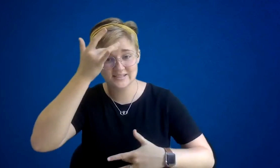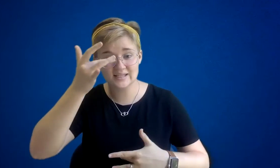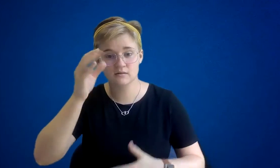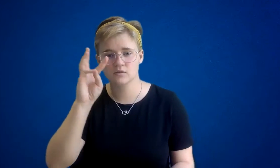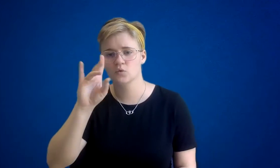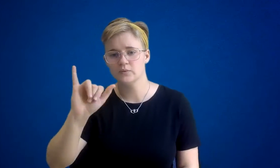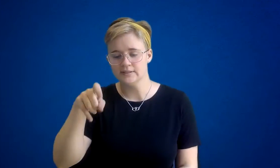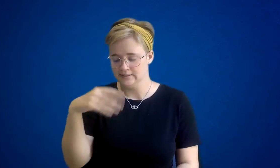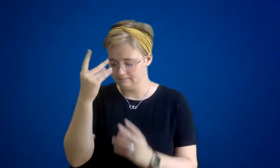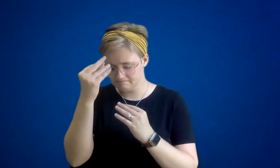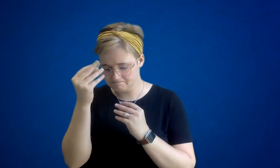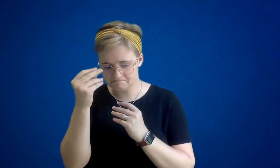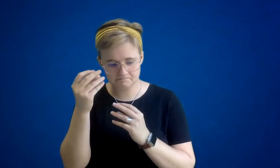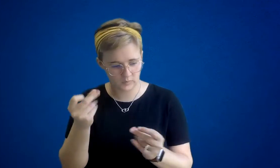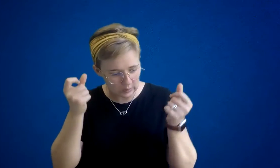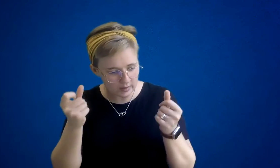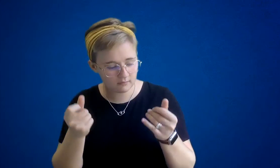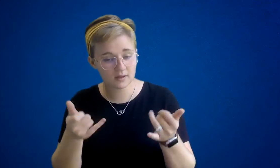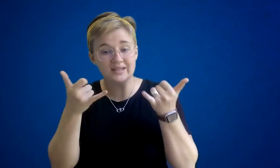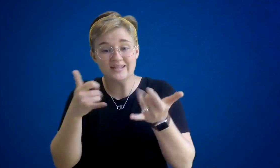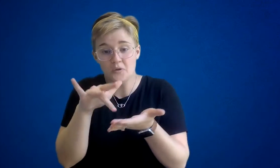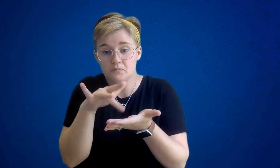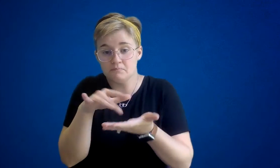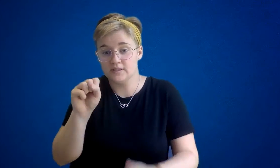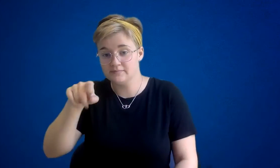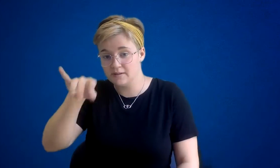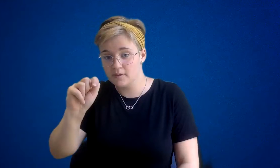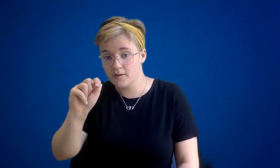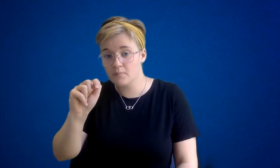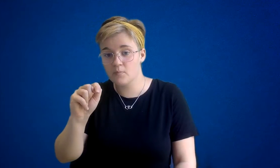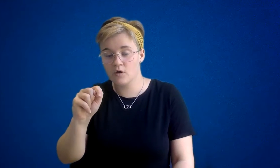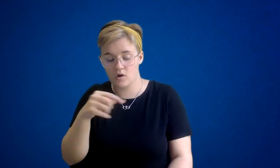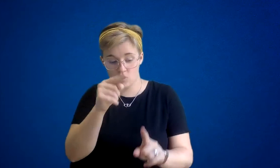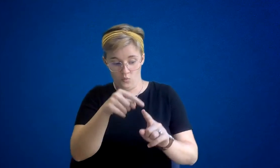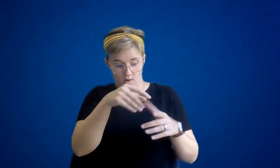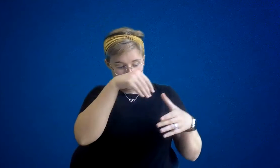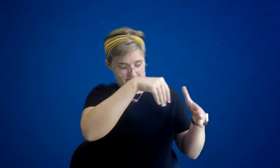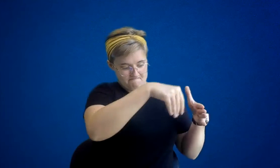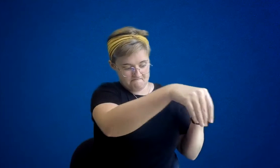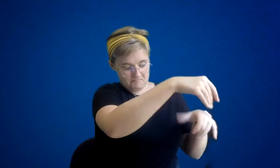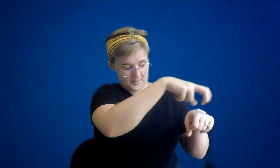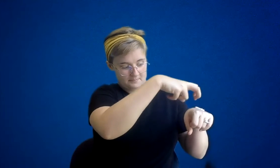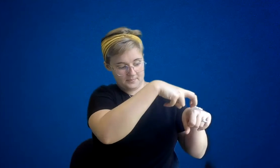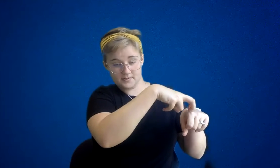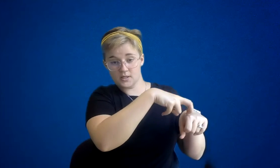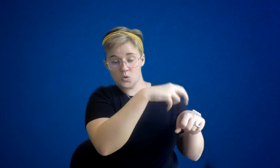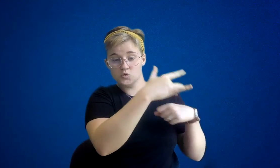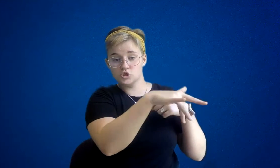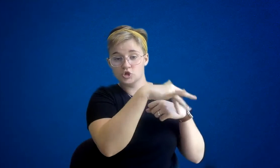now the middle of September. The potatoes they had planted in early June took from 90 to 120 days to